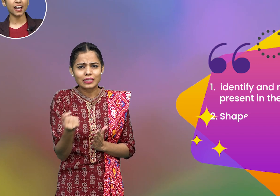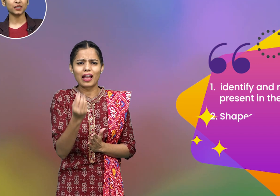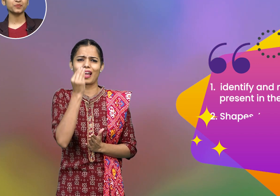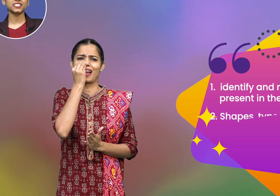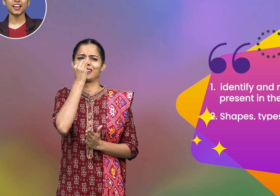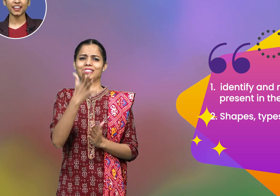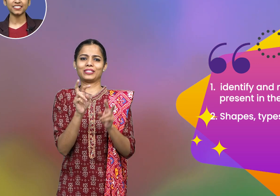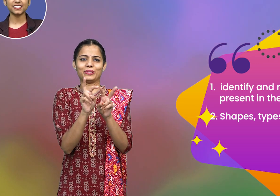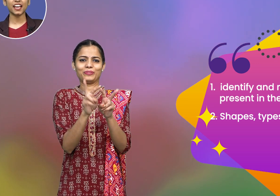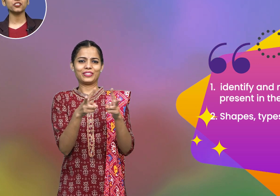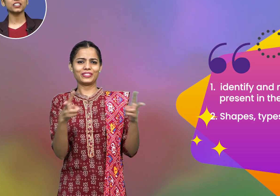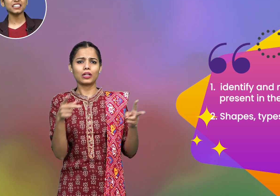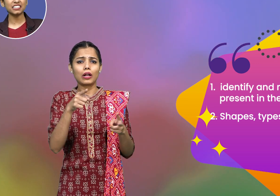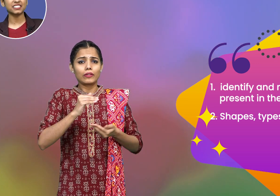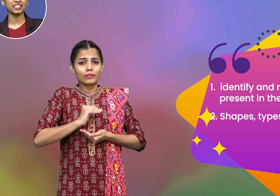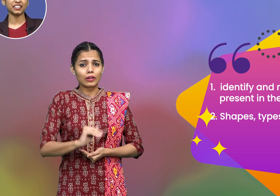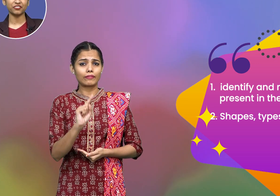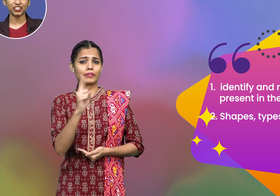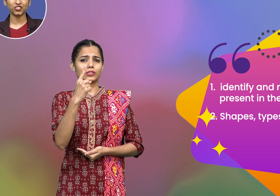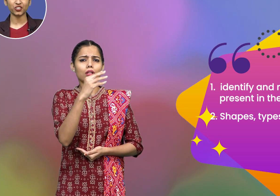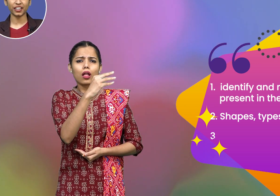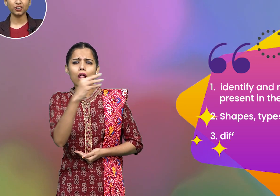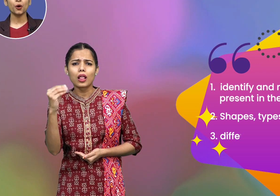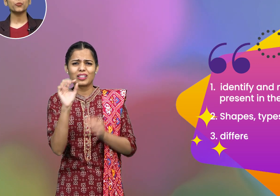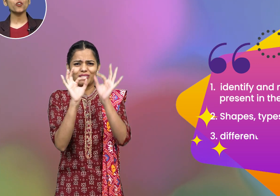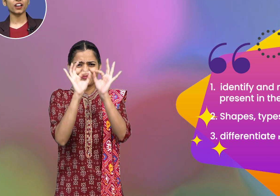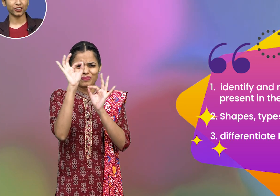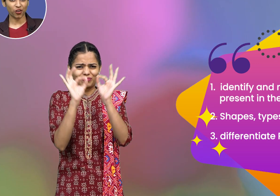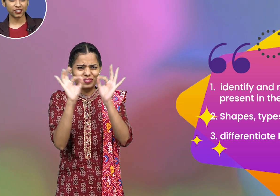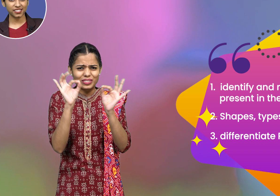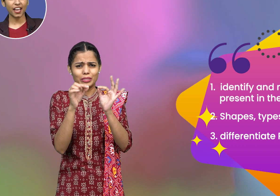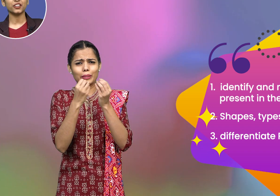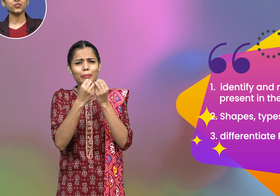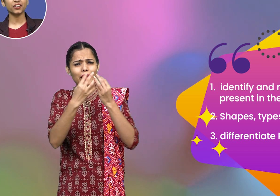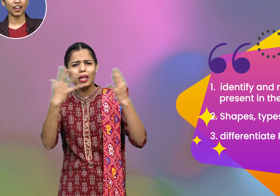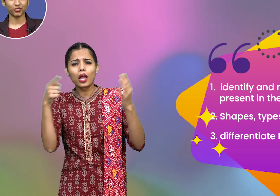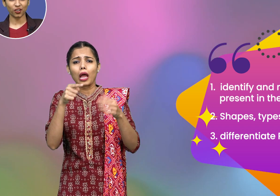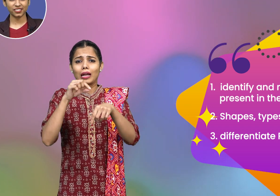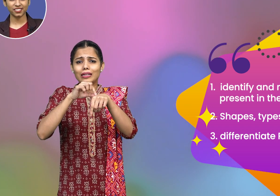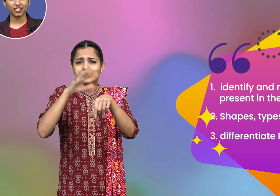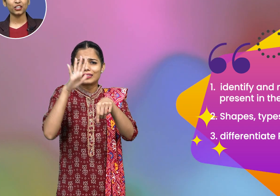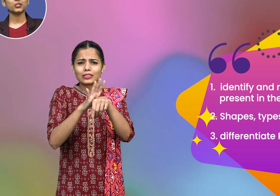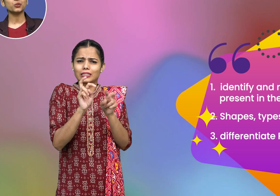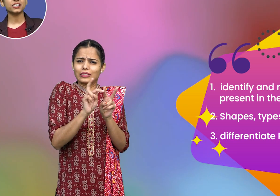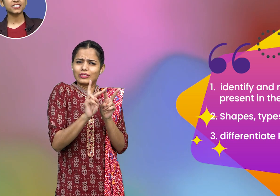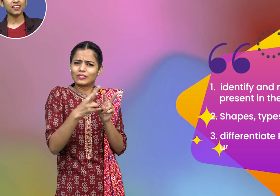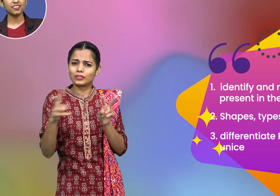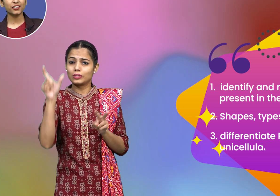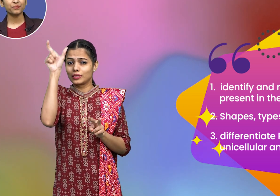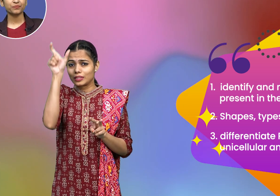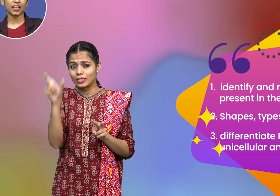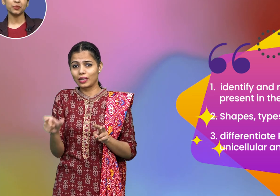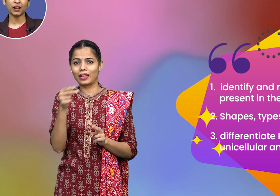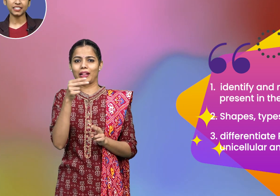Shapes, types, kinds, and you can easily differentiate prokaryotes and eukaryotes,